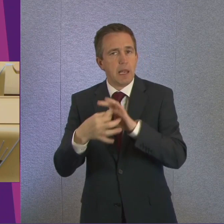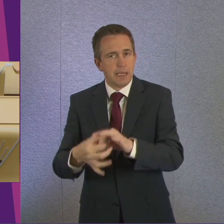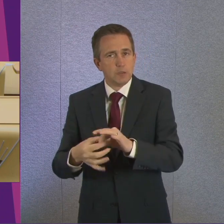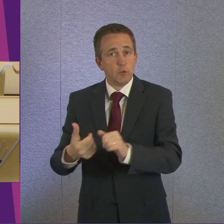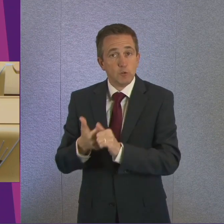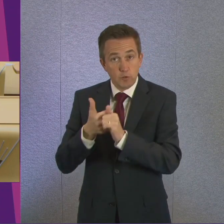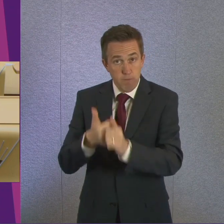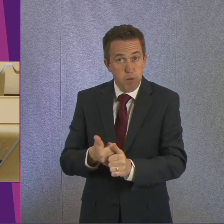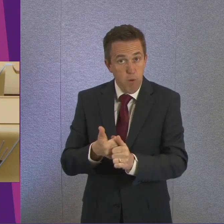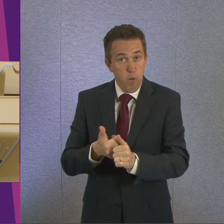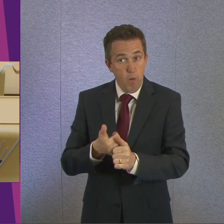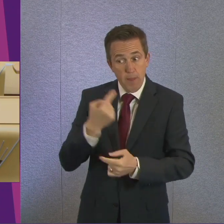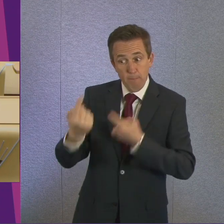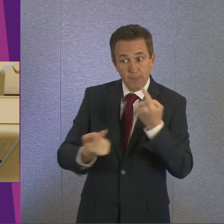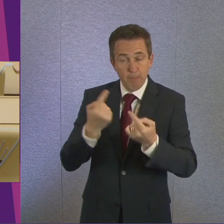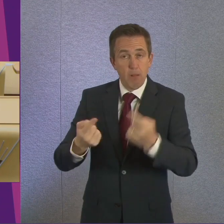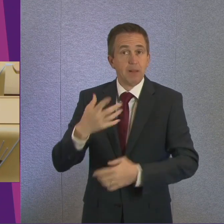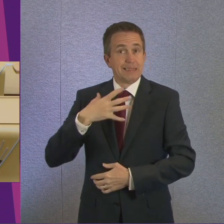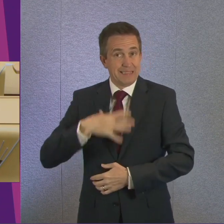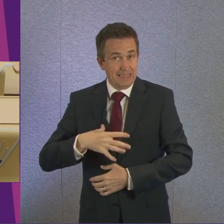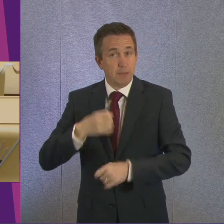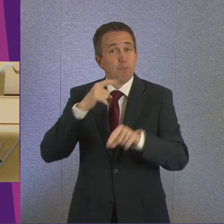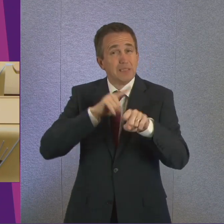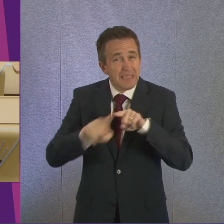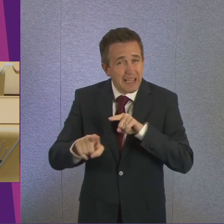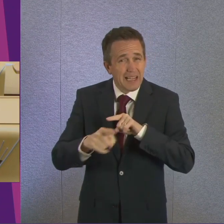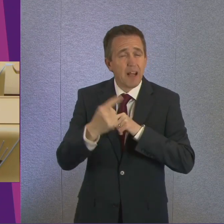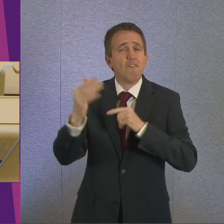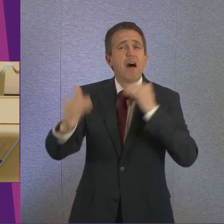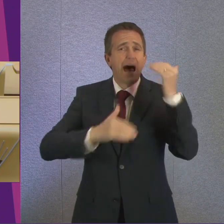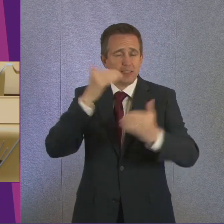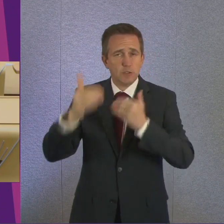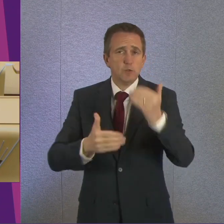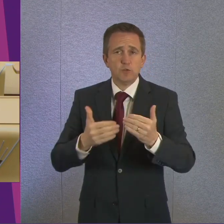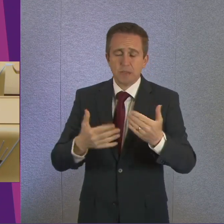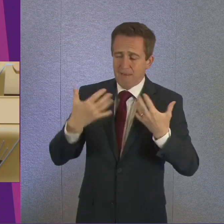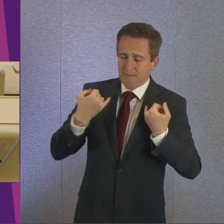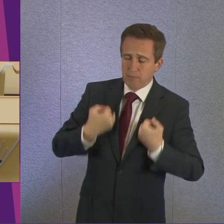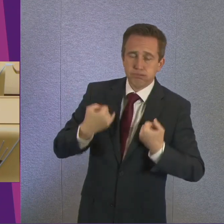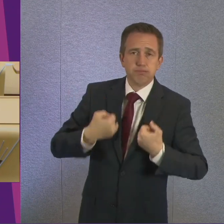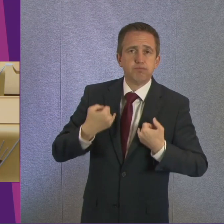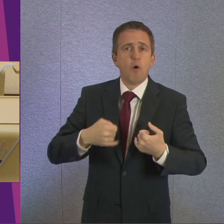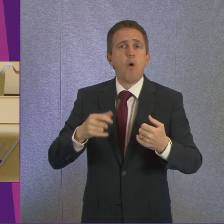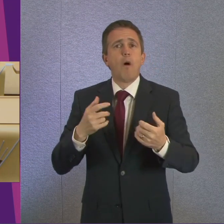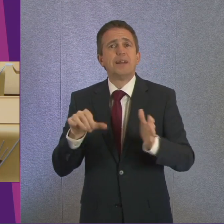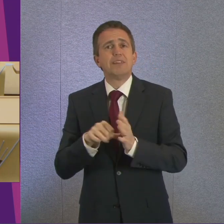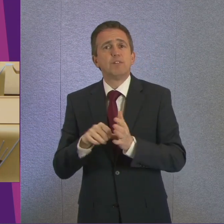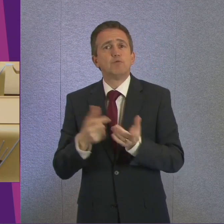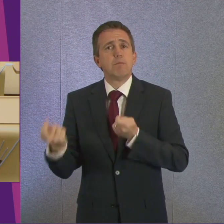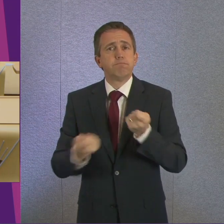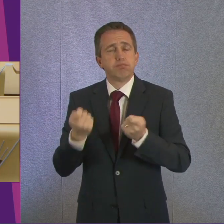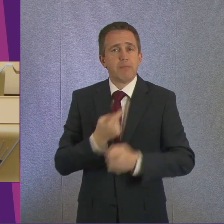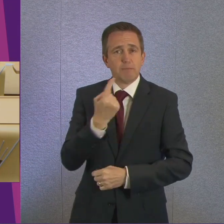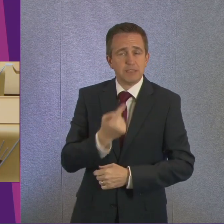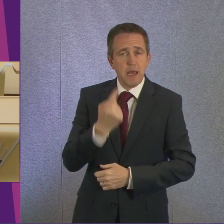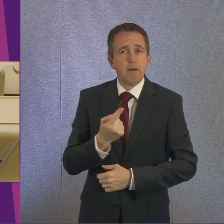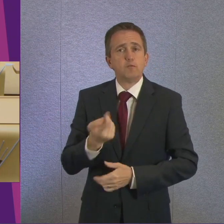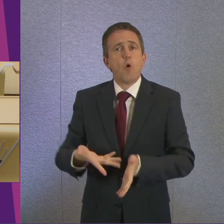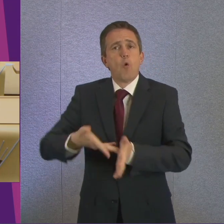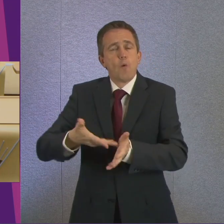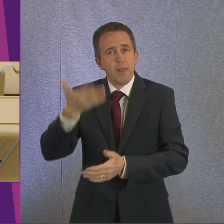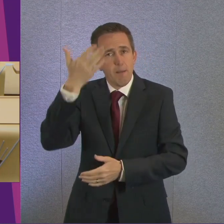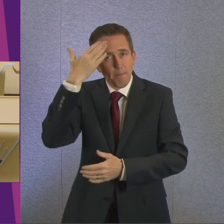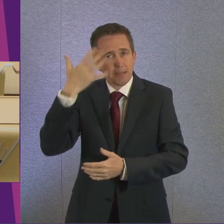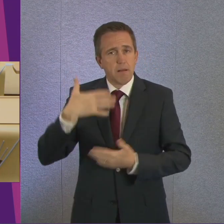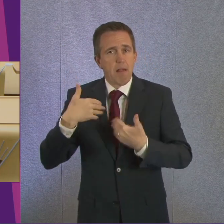that is needed for those adults with incapacity issues and for those adults with significant mental health or